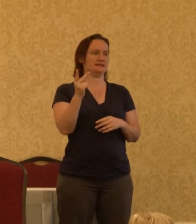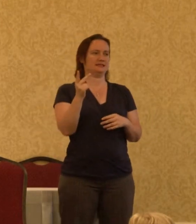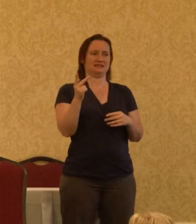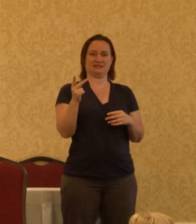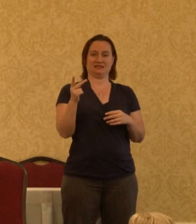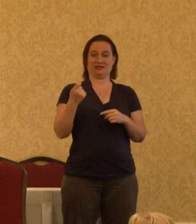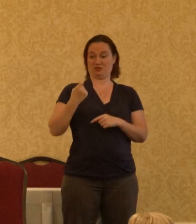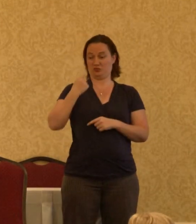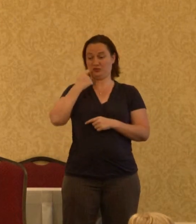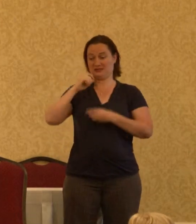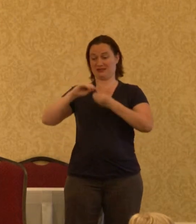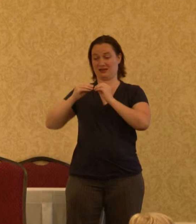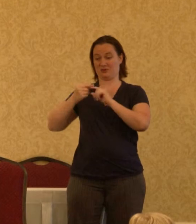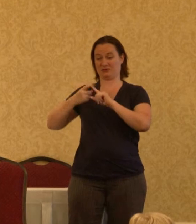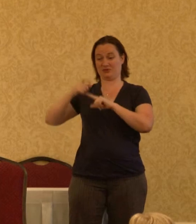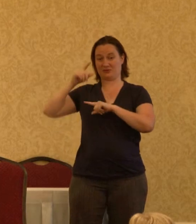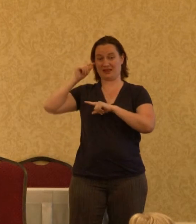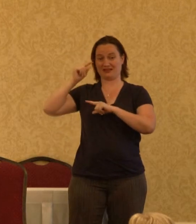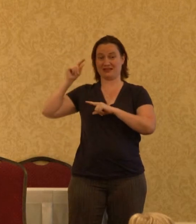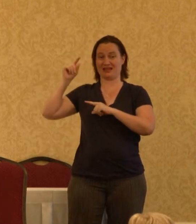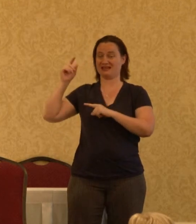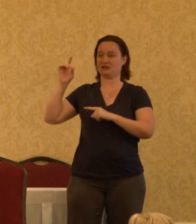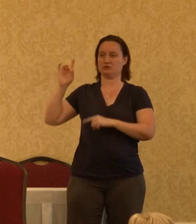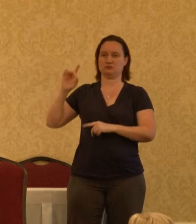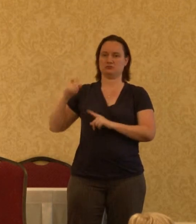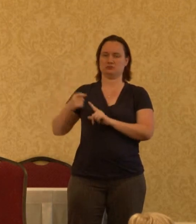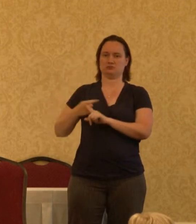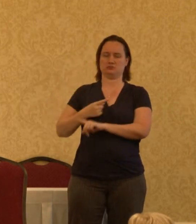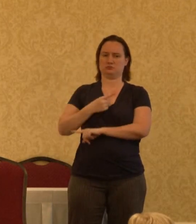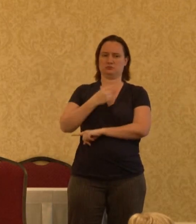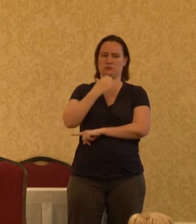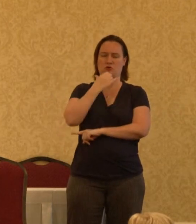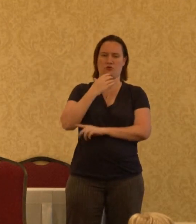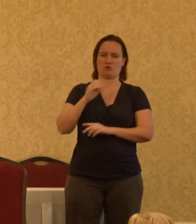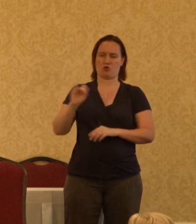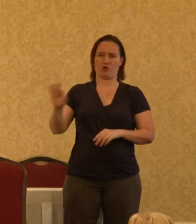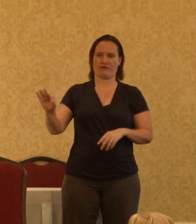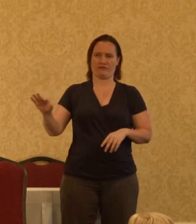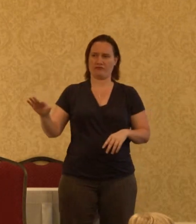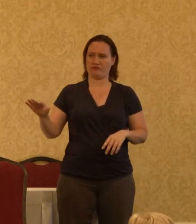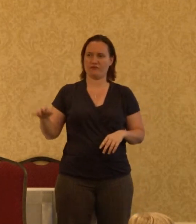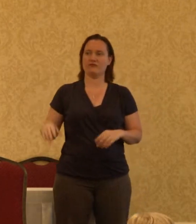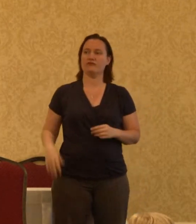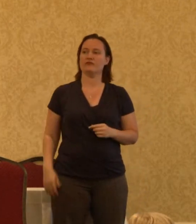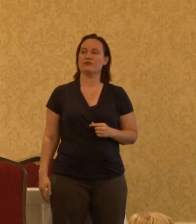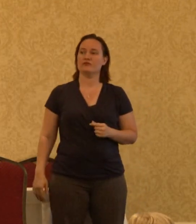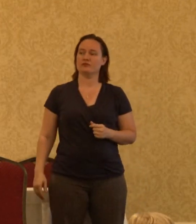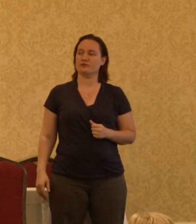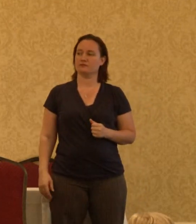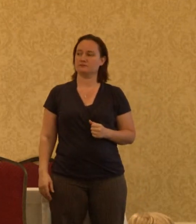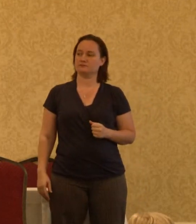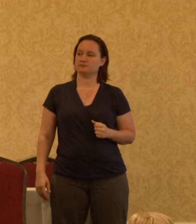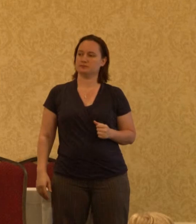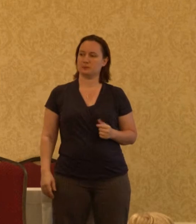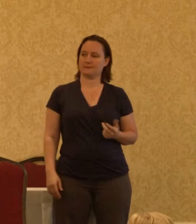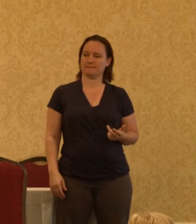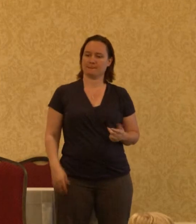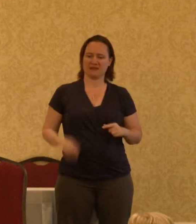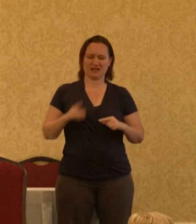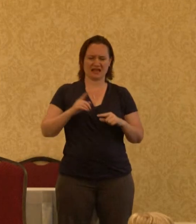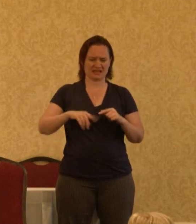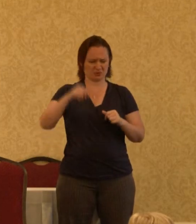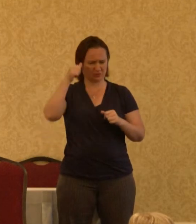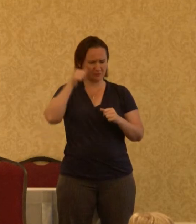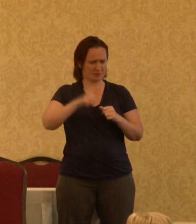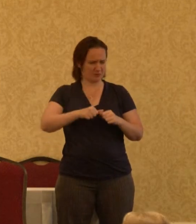the recent statistics from Gallaudet are just off. I know that there are, I can't remember, there was